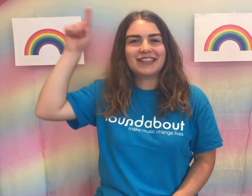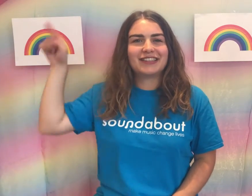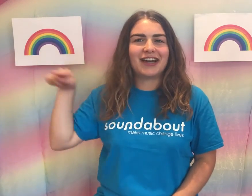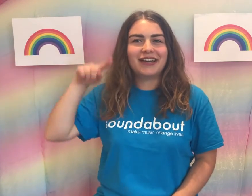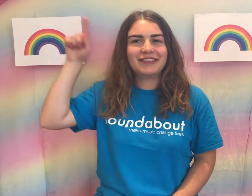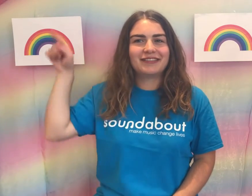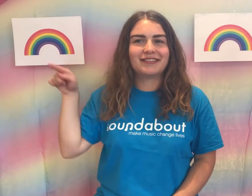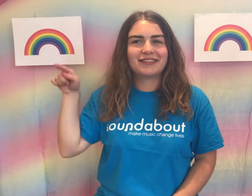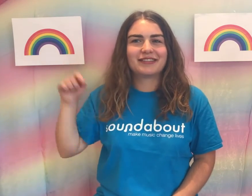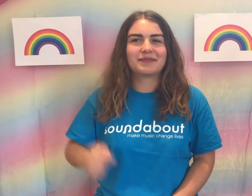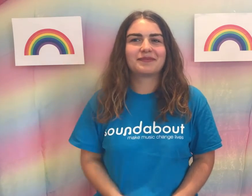sunshine,